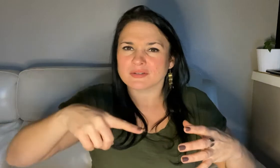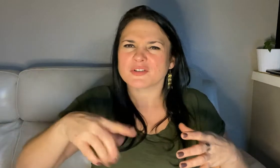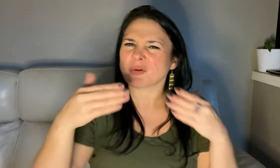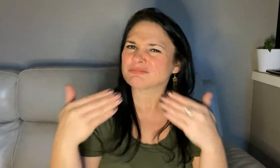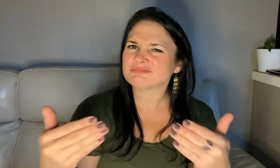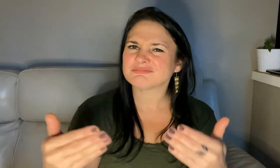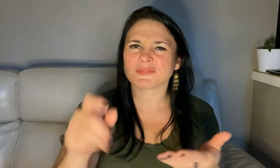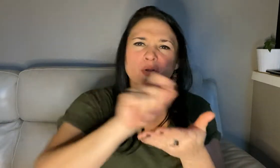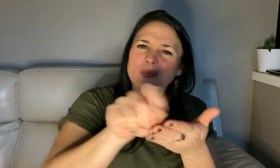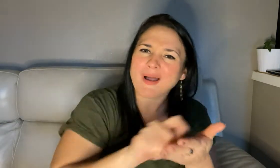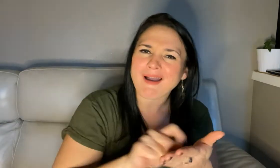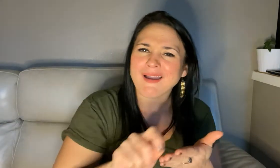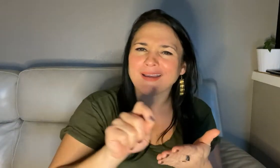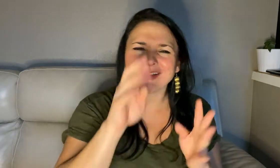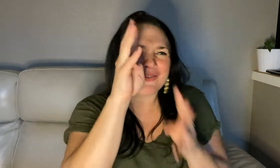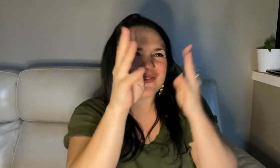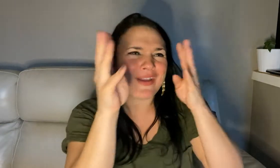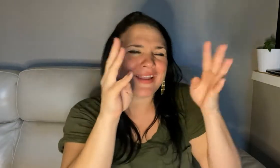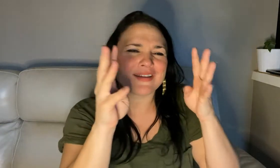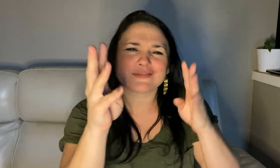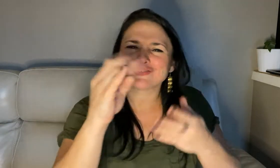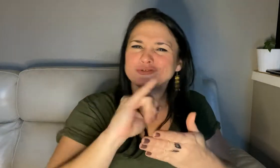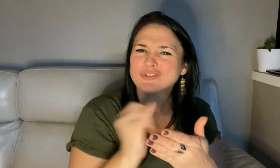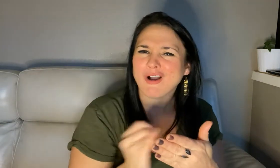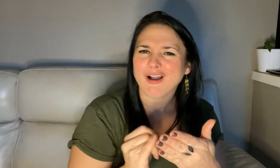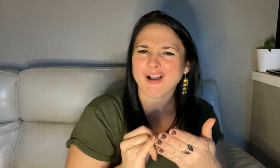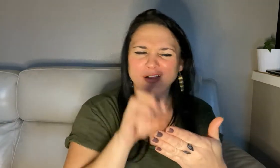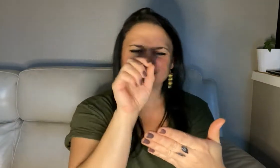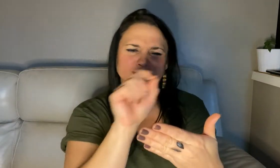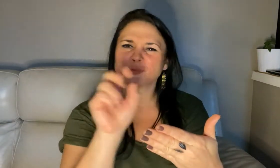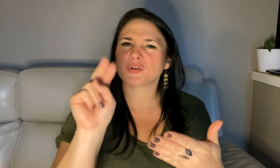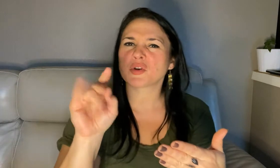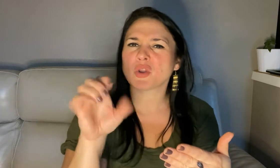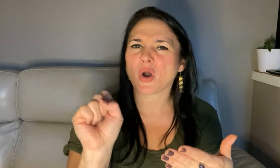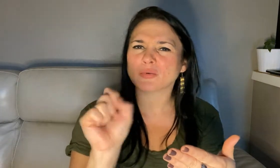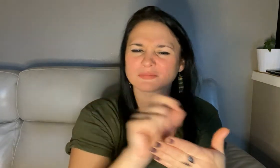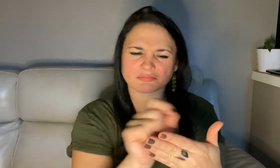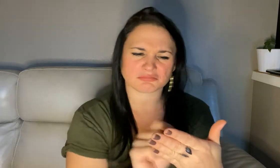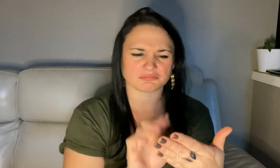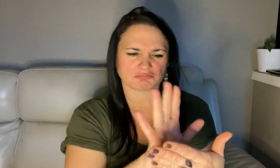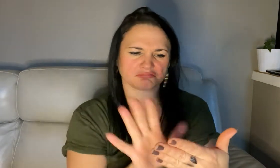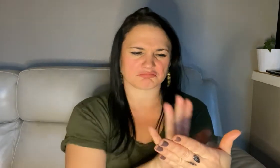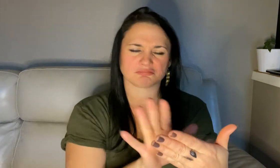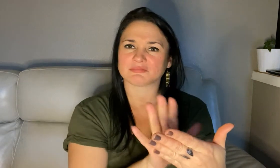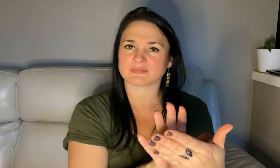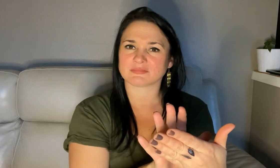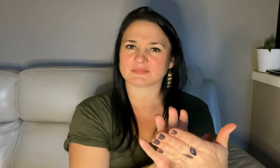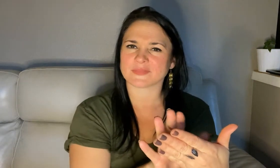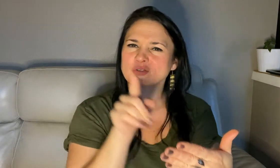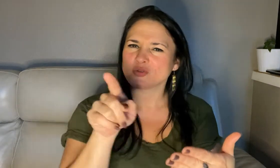view, seeing a whole clear picture. So write it down, create, draw it out, take notes, you know. Just